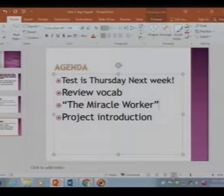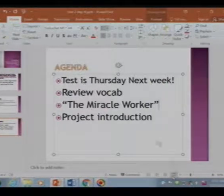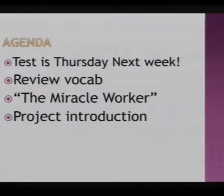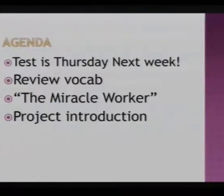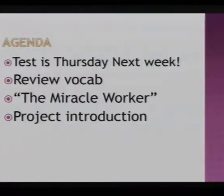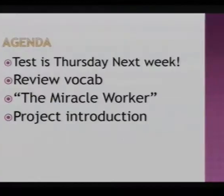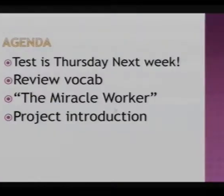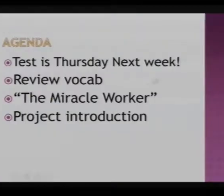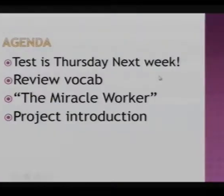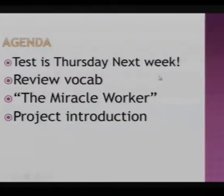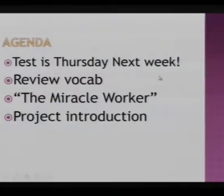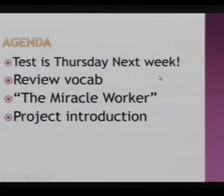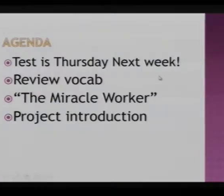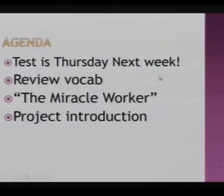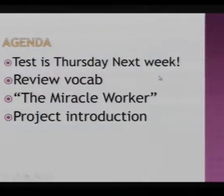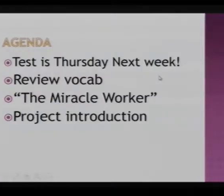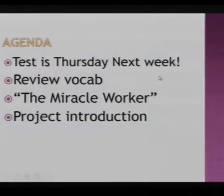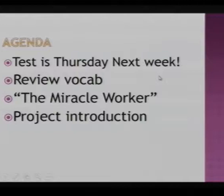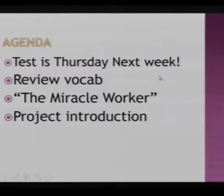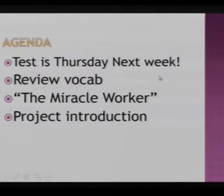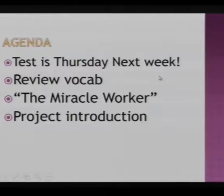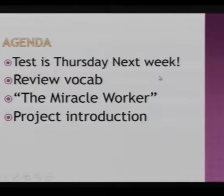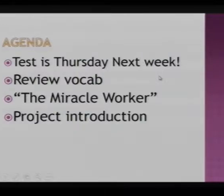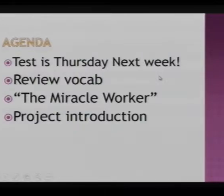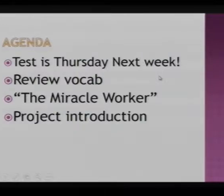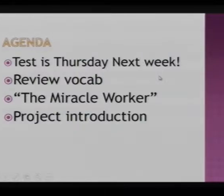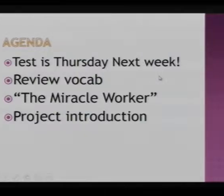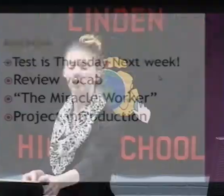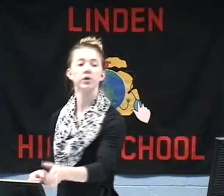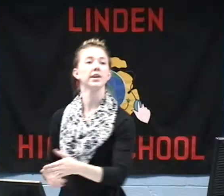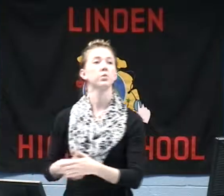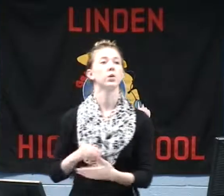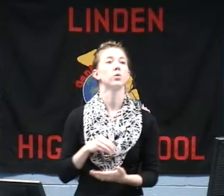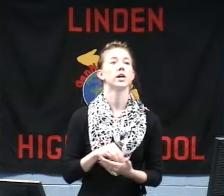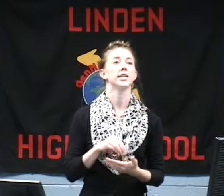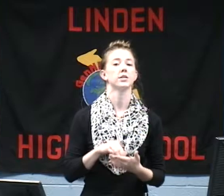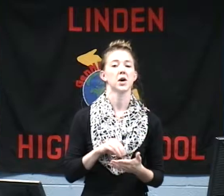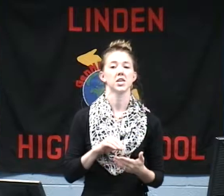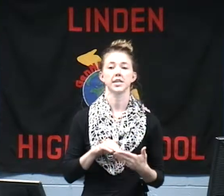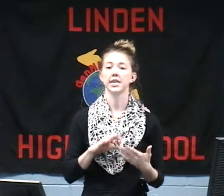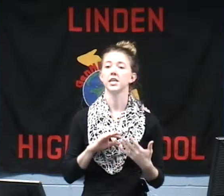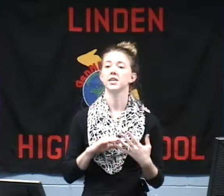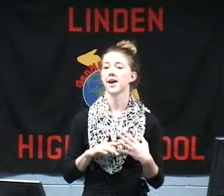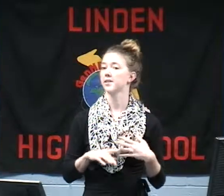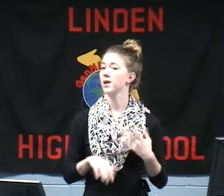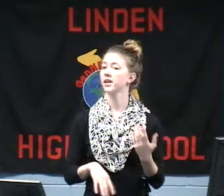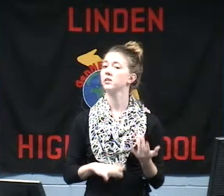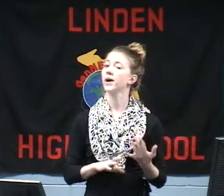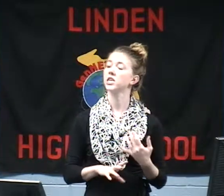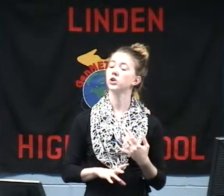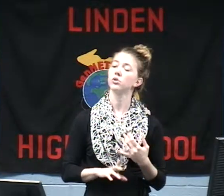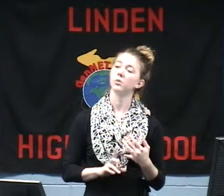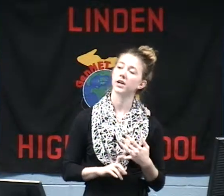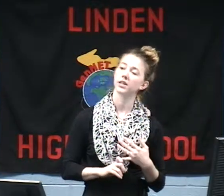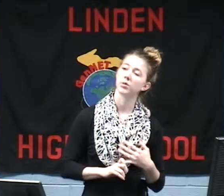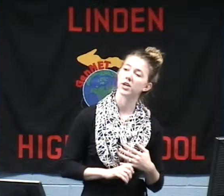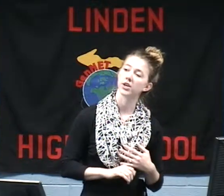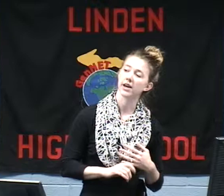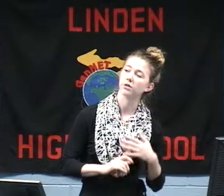Then I'm going to introduce your project, and you guys are going to have time to work on it. You guys will work on this project in class. I'm not expecting you to work on the project outside